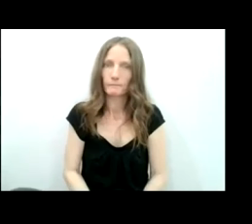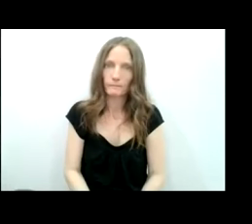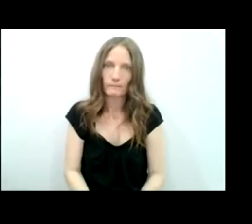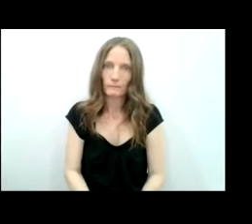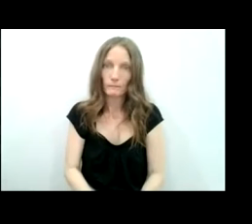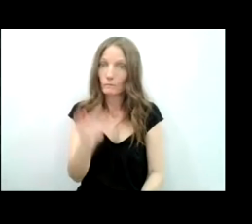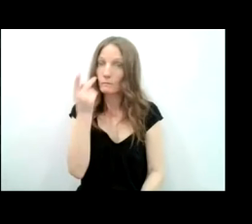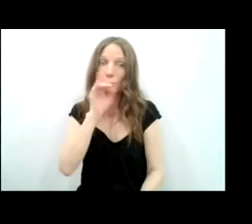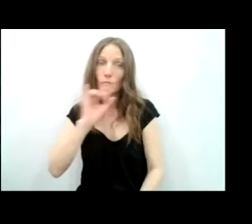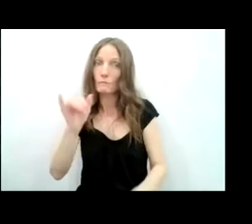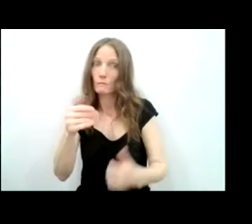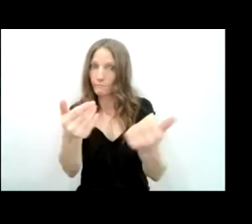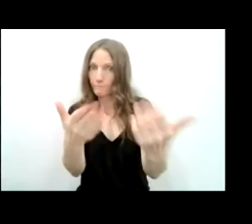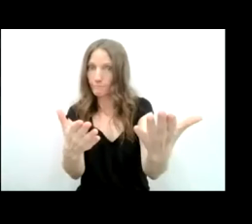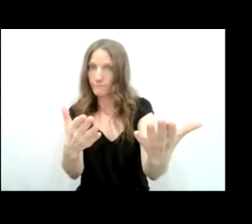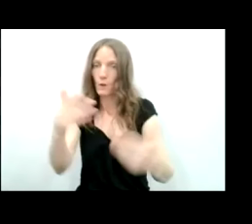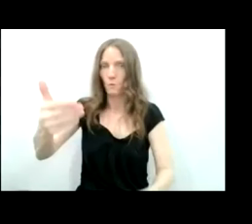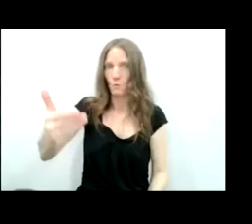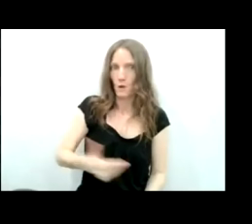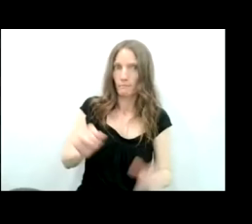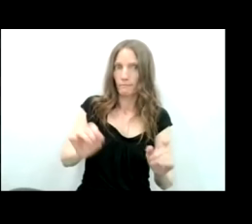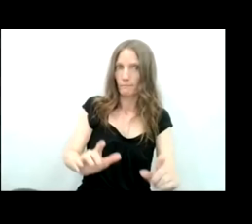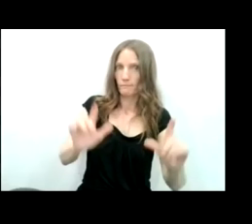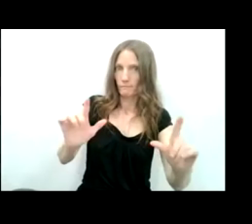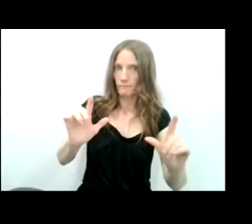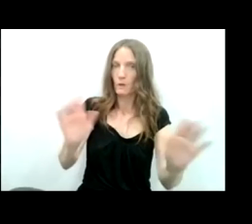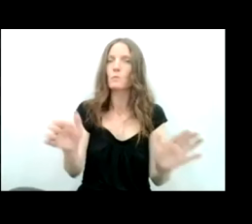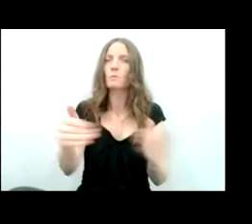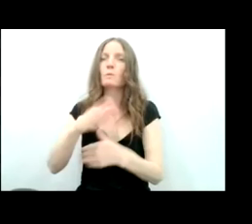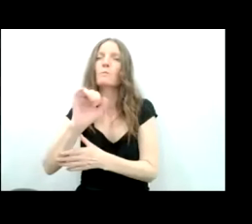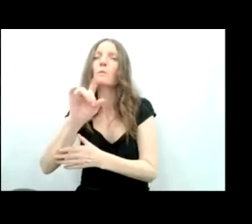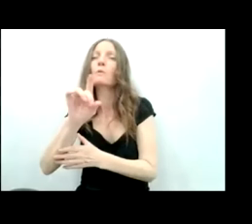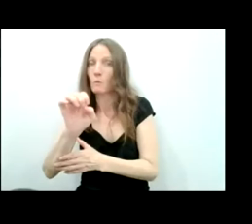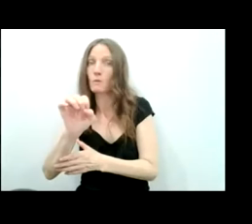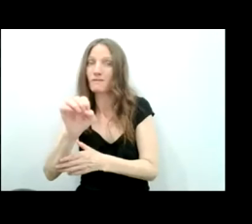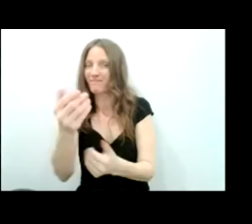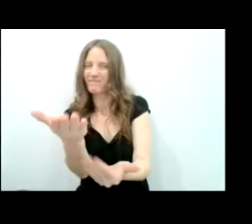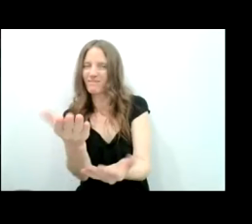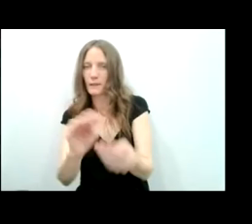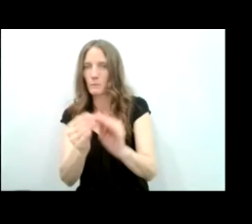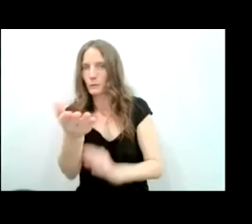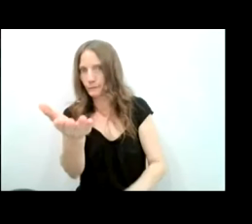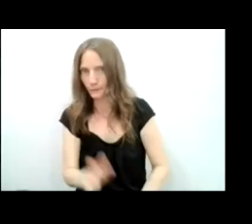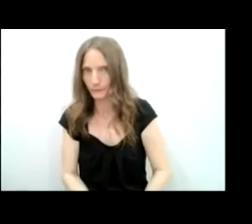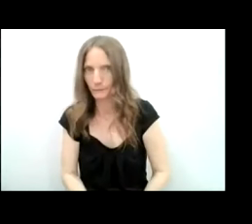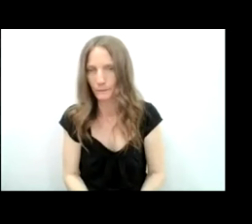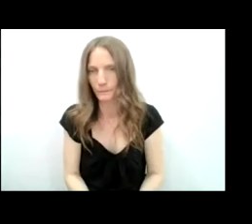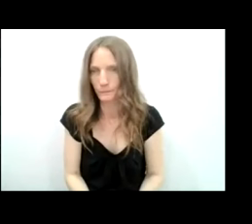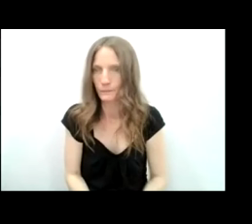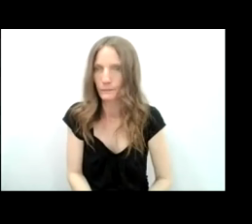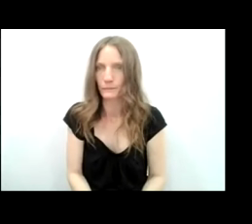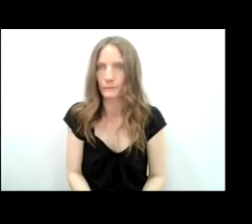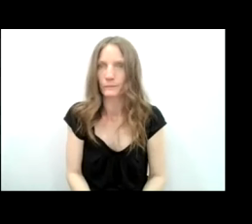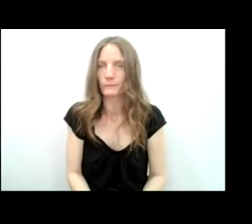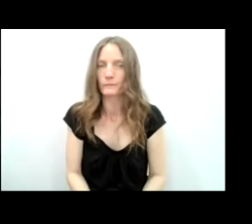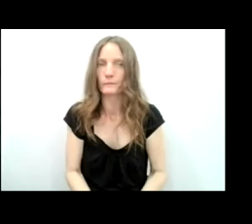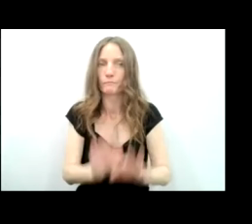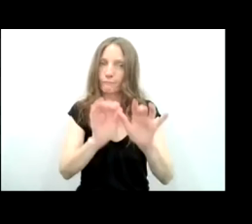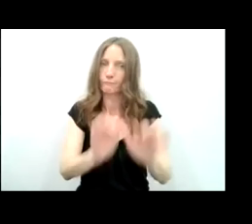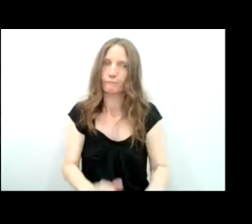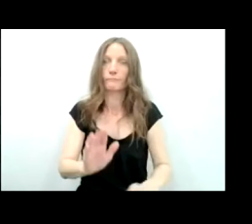a little welcome window that is going to ask you to put in a room code, which is just this little sucker here, and then throw in your